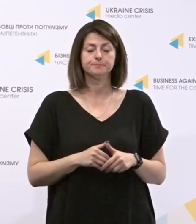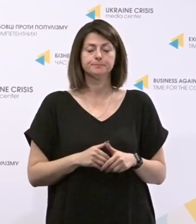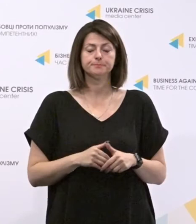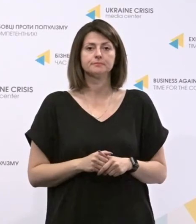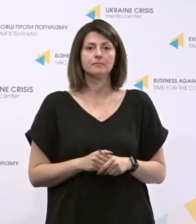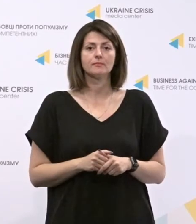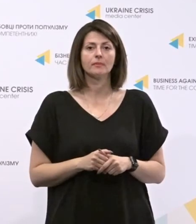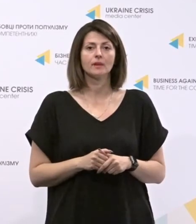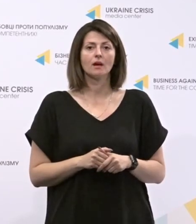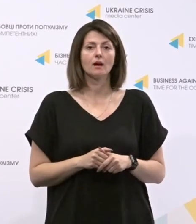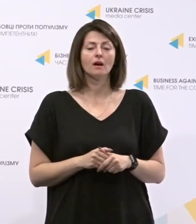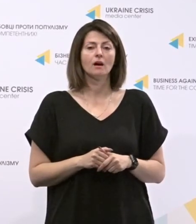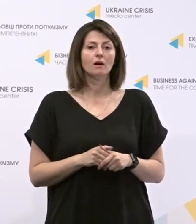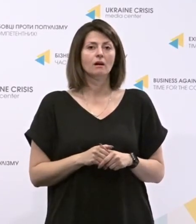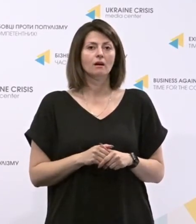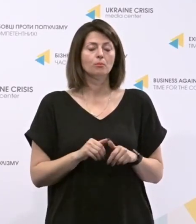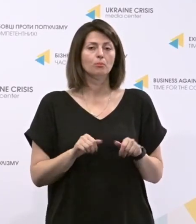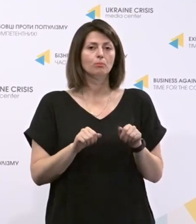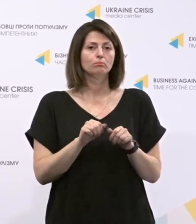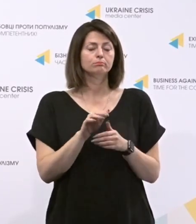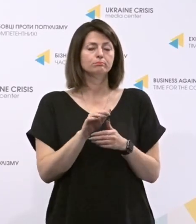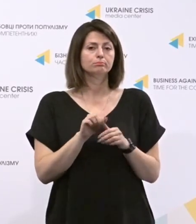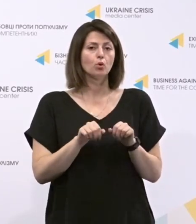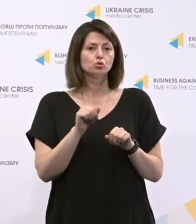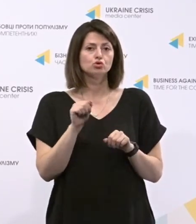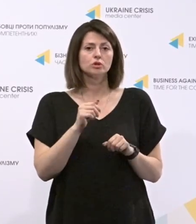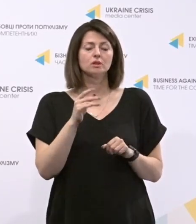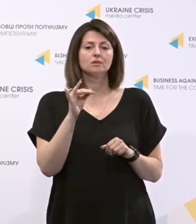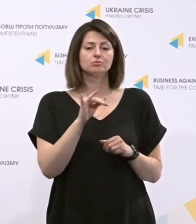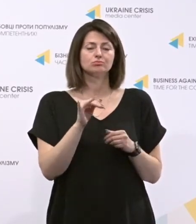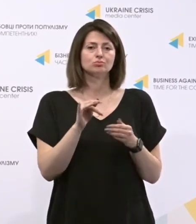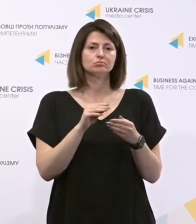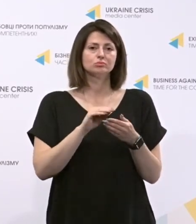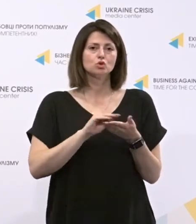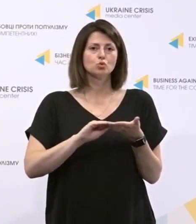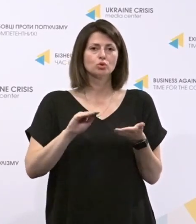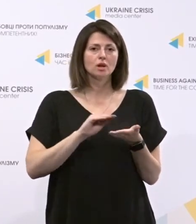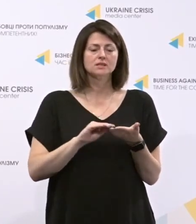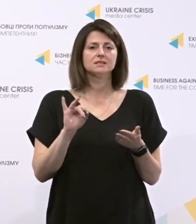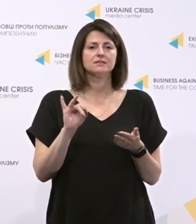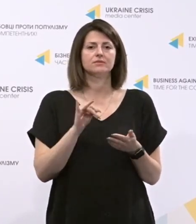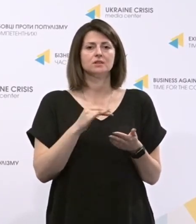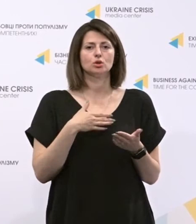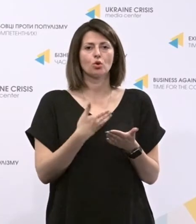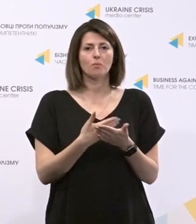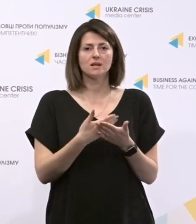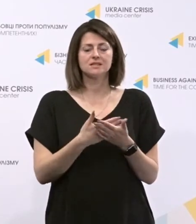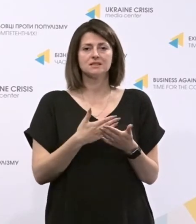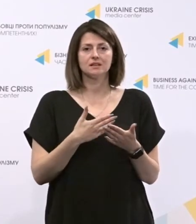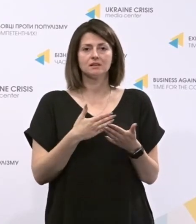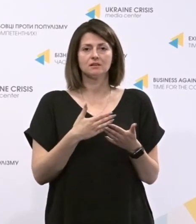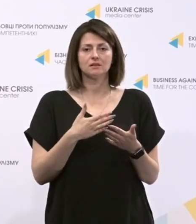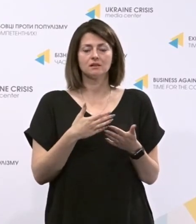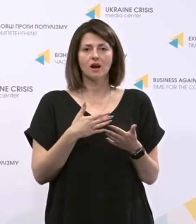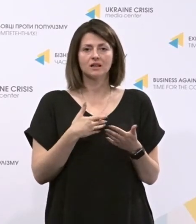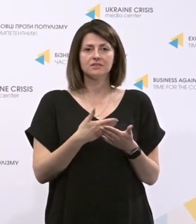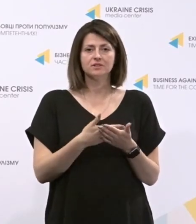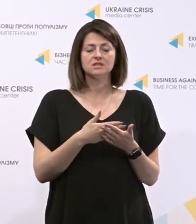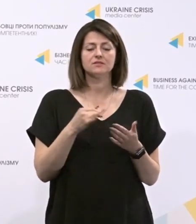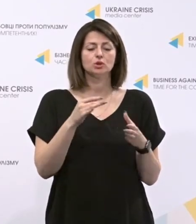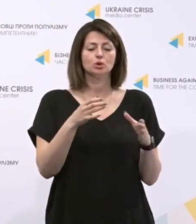minority groups, and no accountability for the violence and killings perpetrated on Maidan and in Odessa